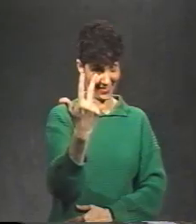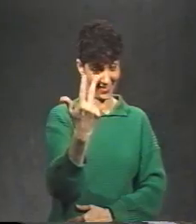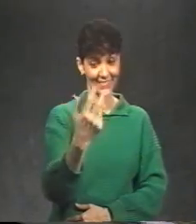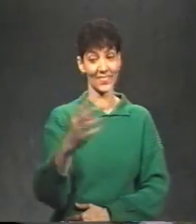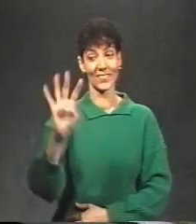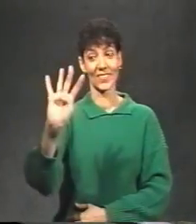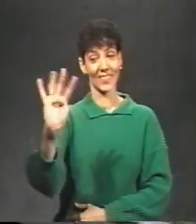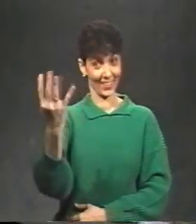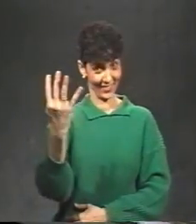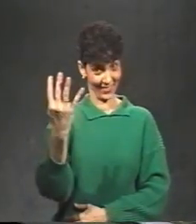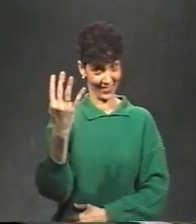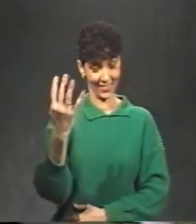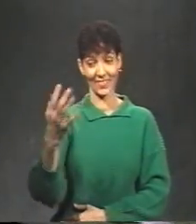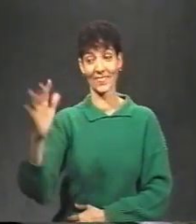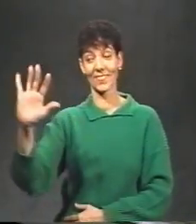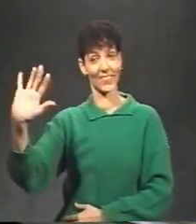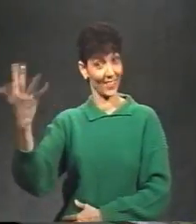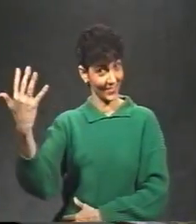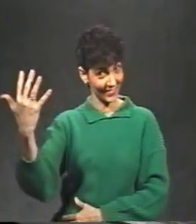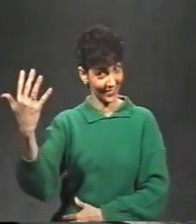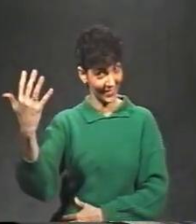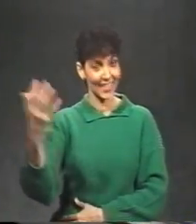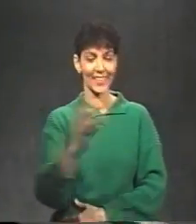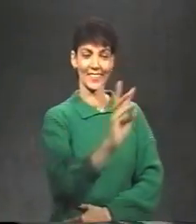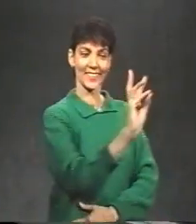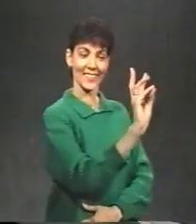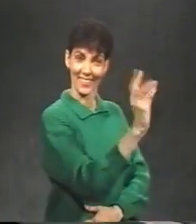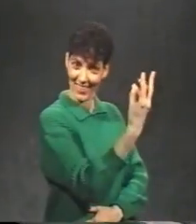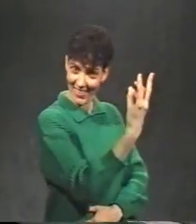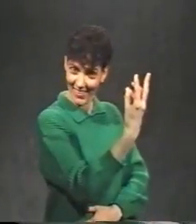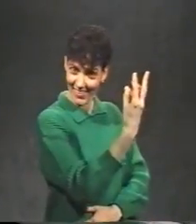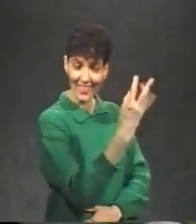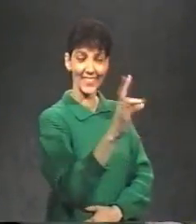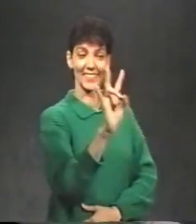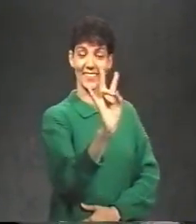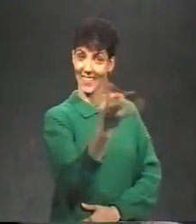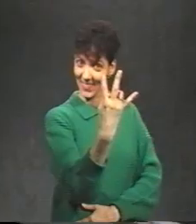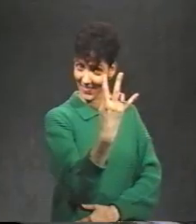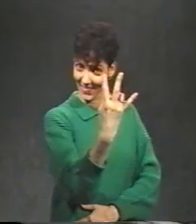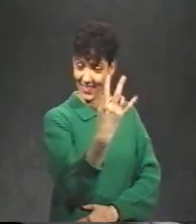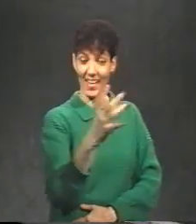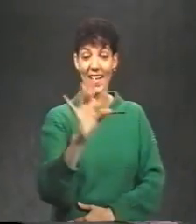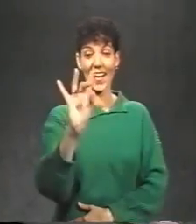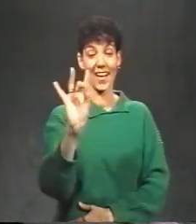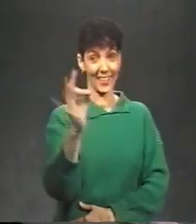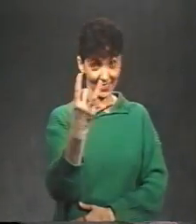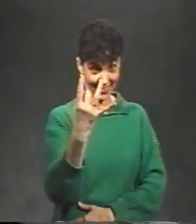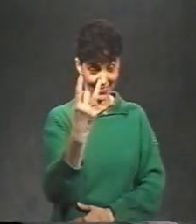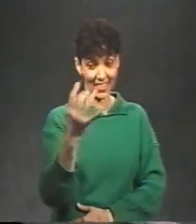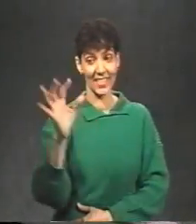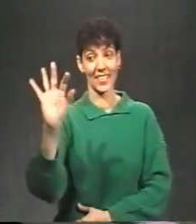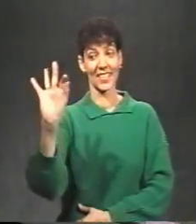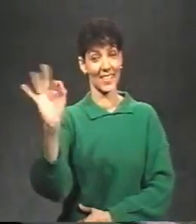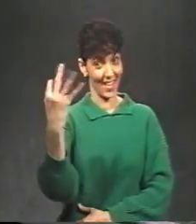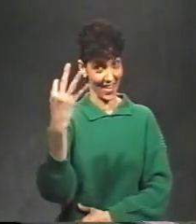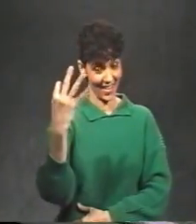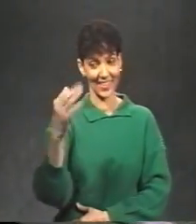$3, $4, $5, $6, $7, $8,